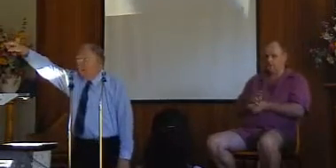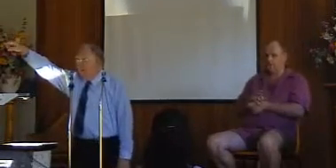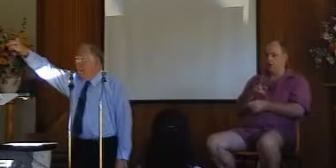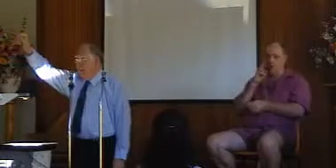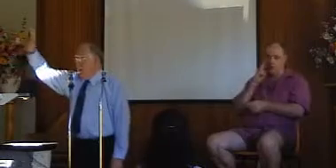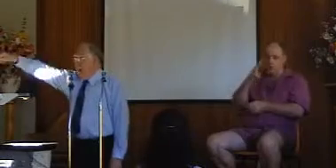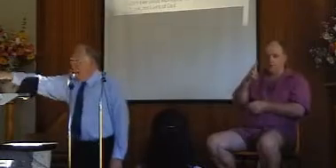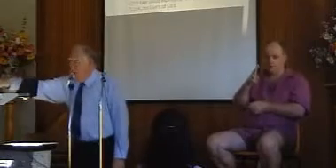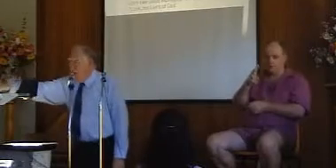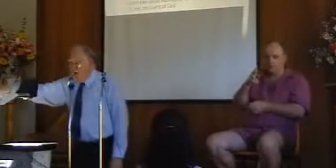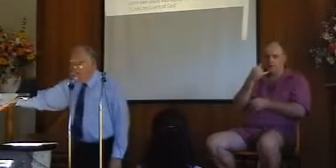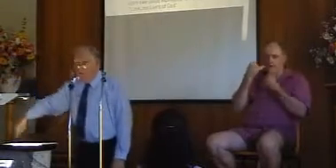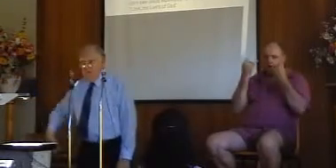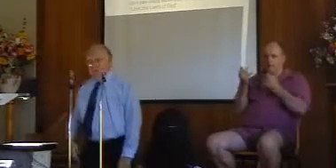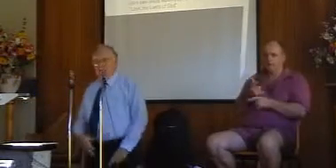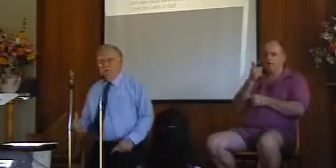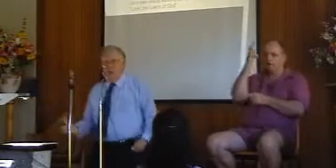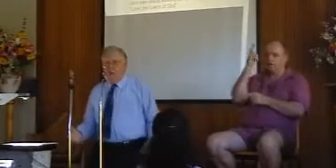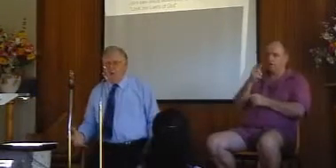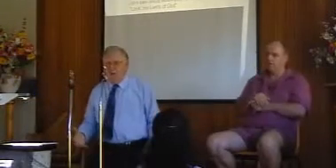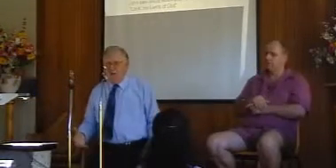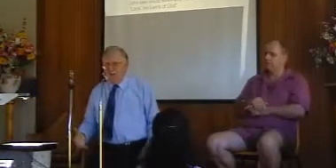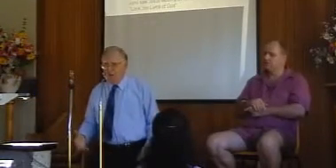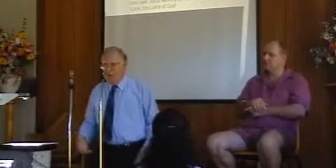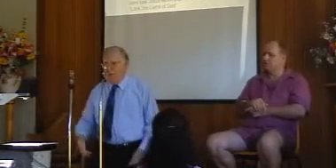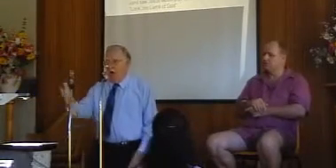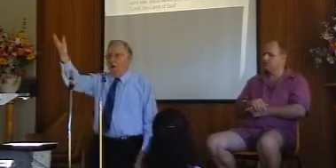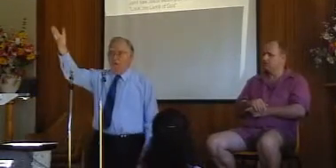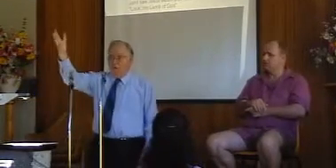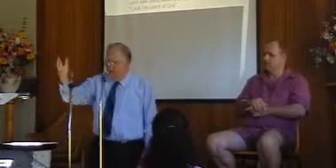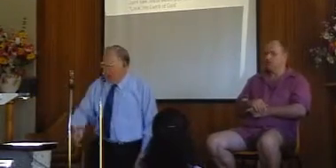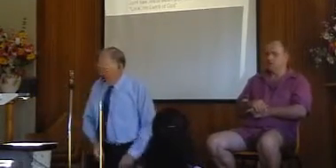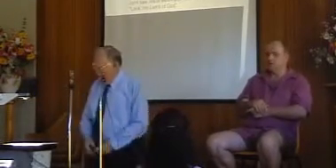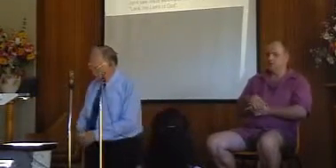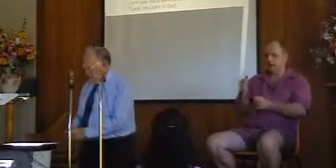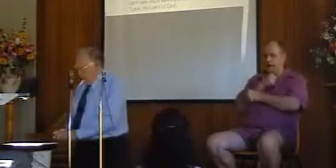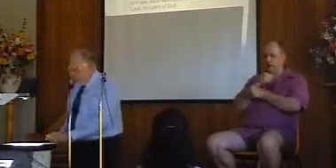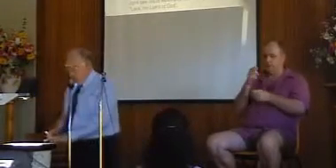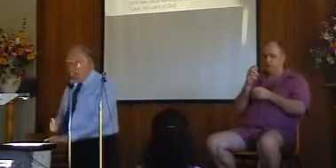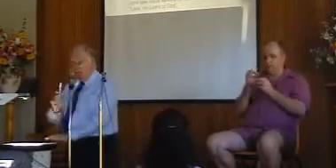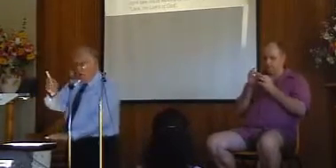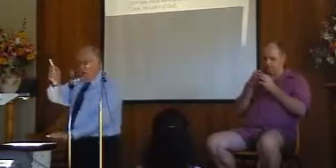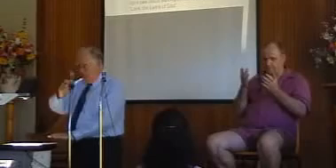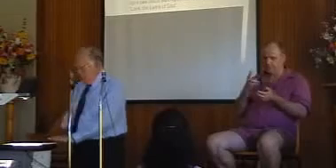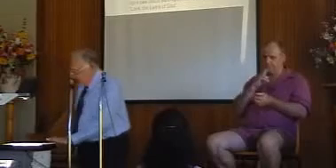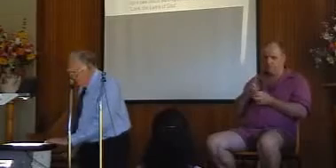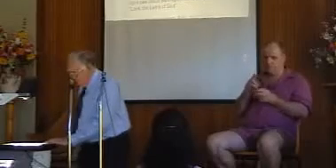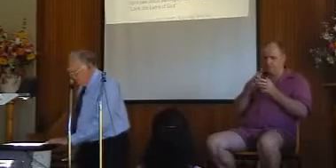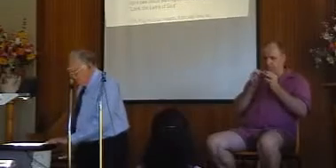"Look, the Lamb of God." Our authorized will say, "Behold, the Lamb of God." But